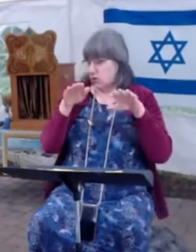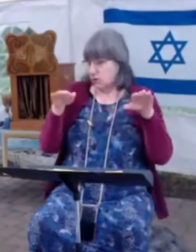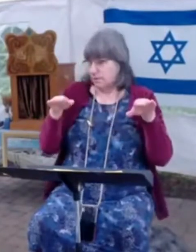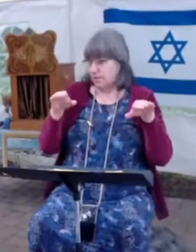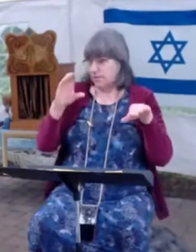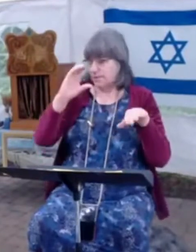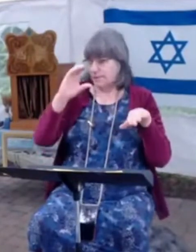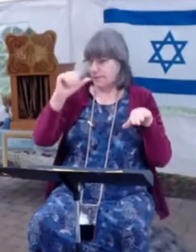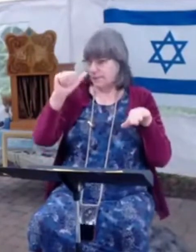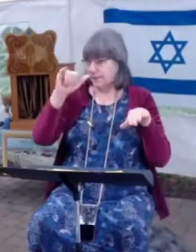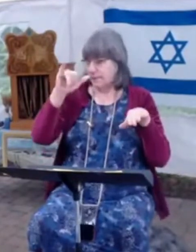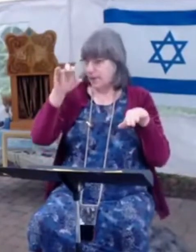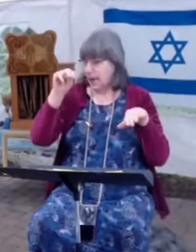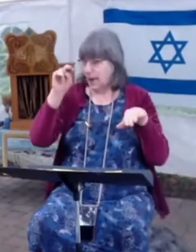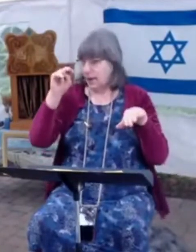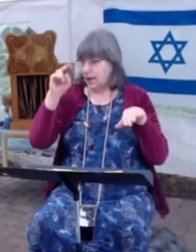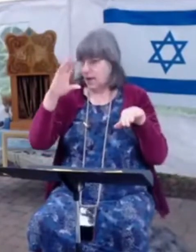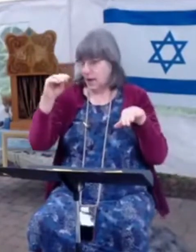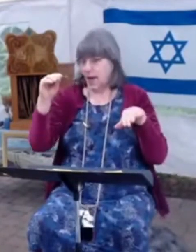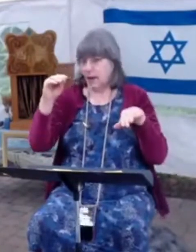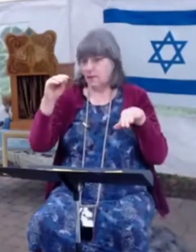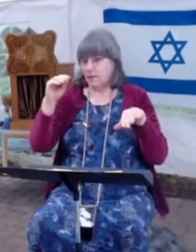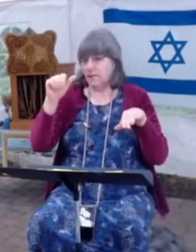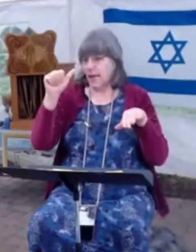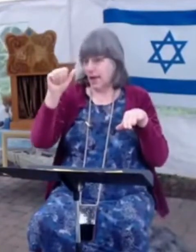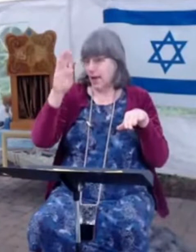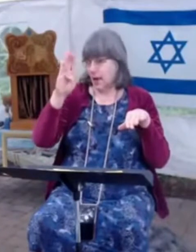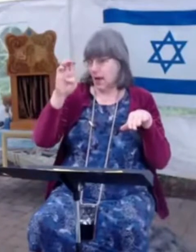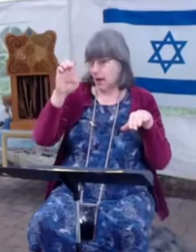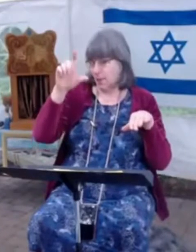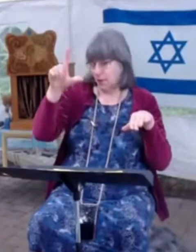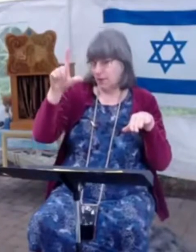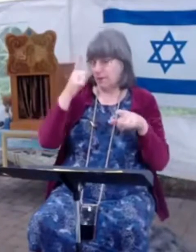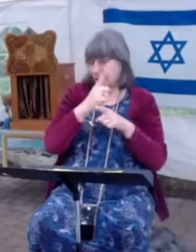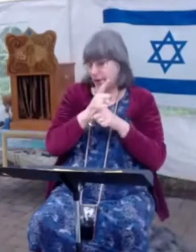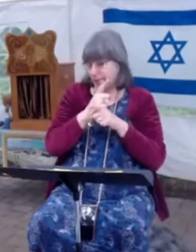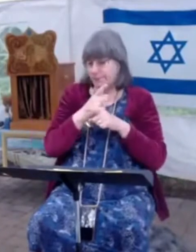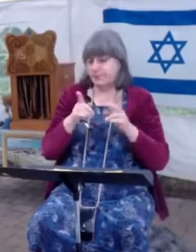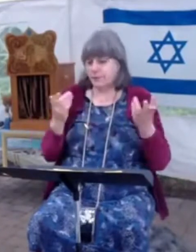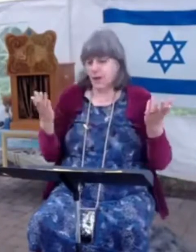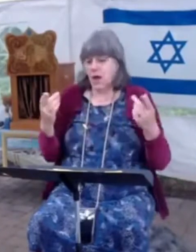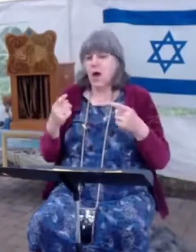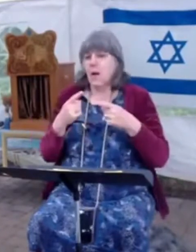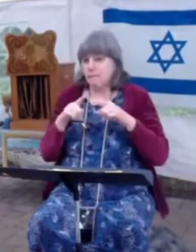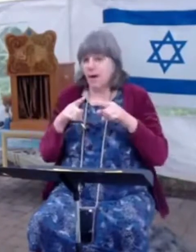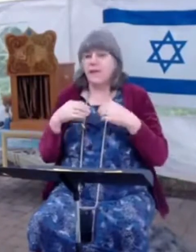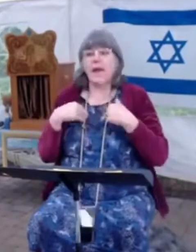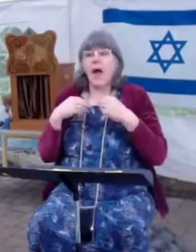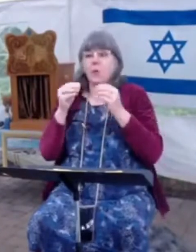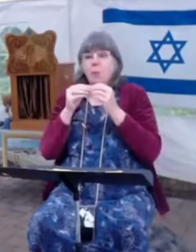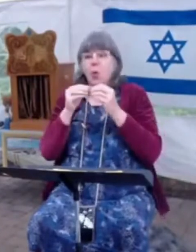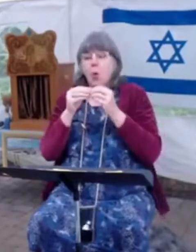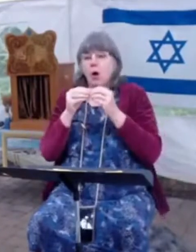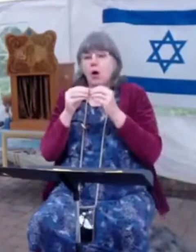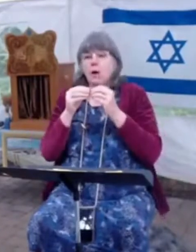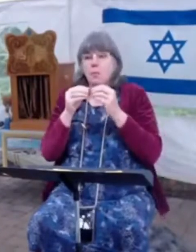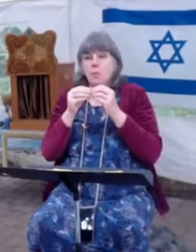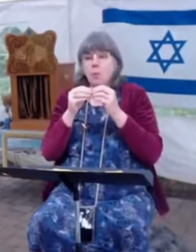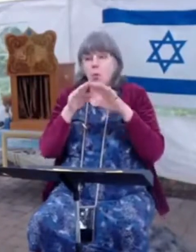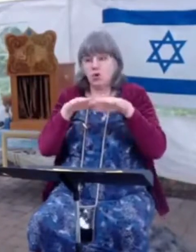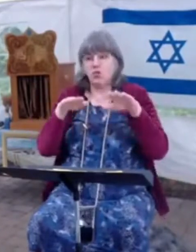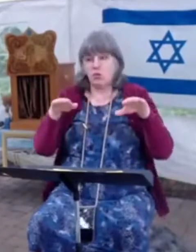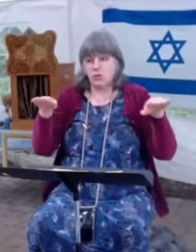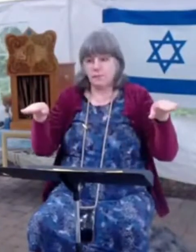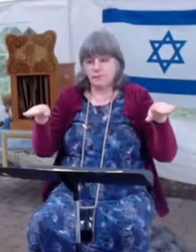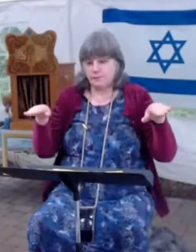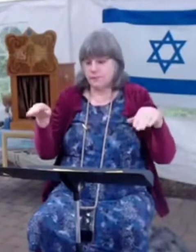in the text, this is when people began to call upon the name of Yod He Vav He, on the name